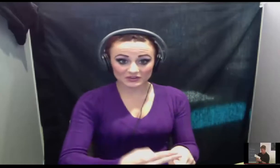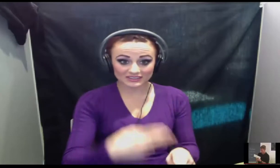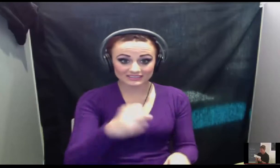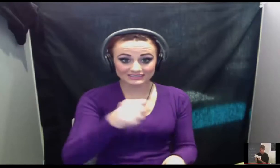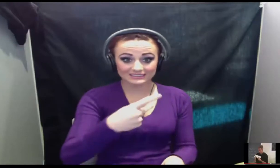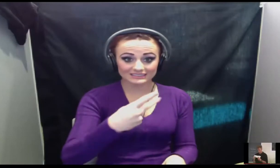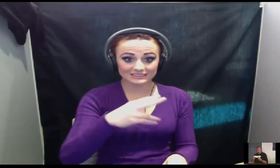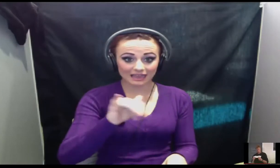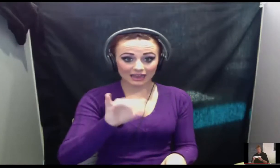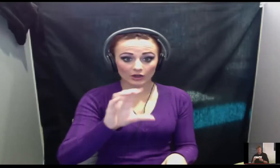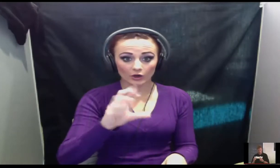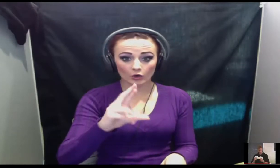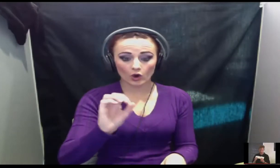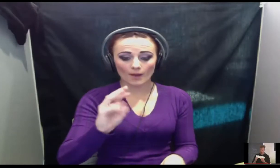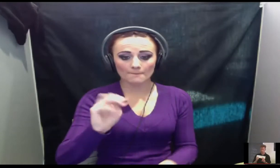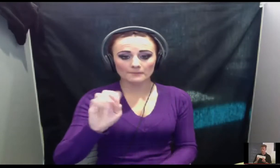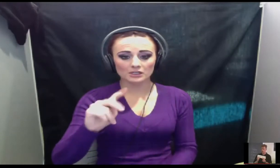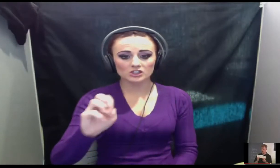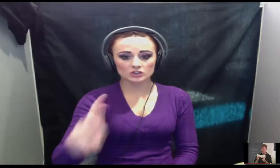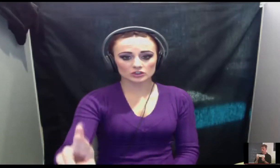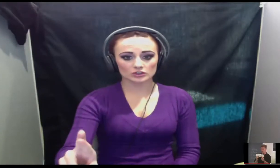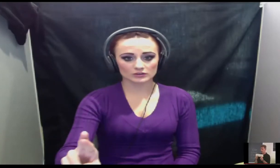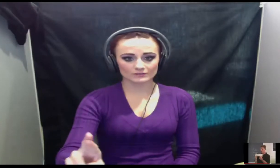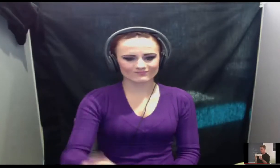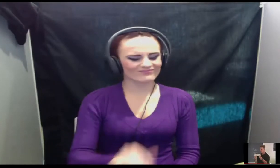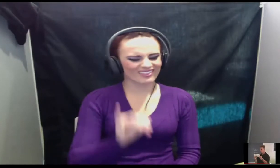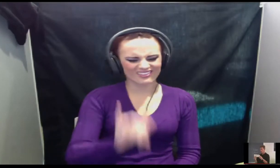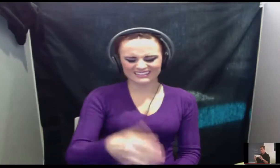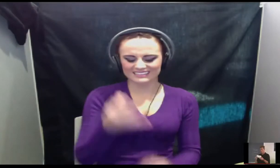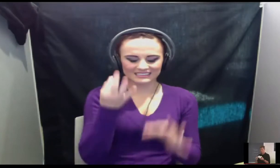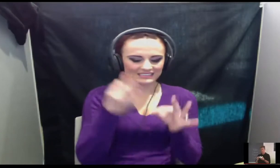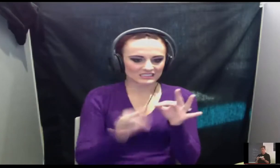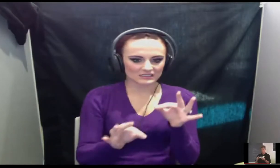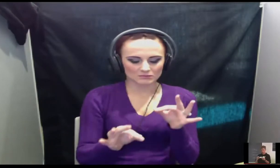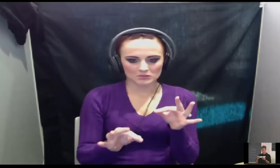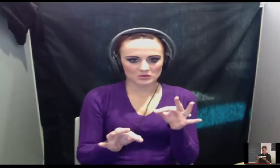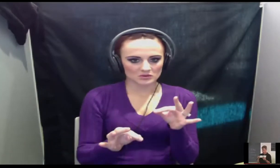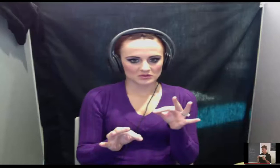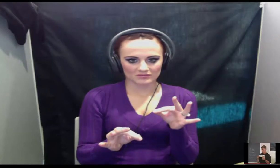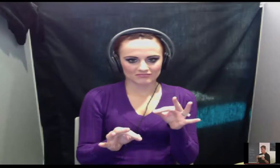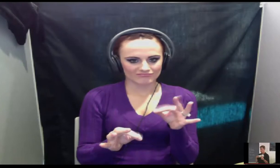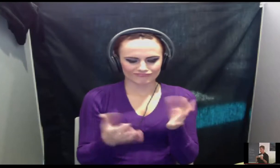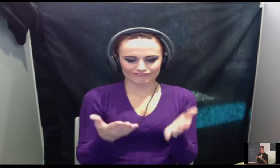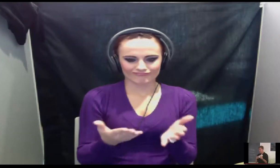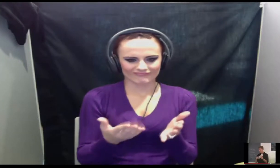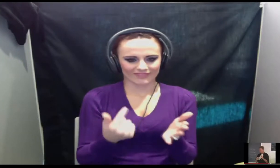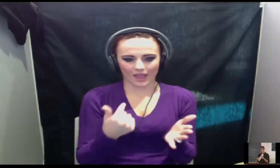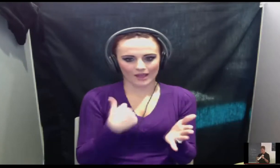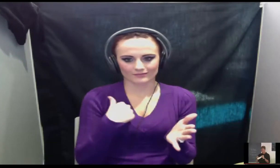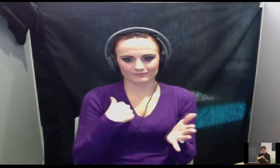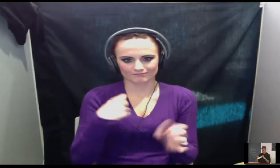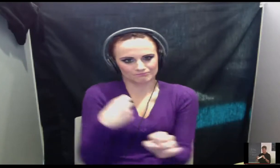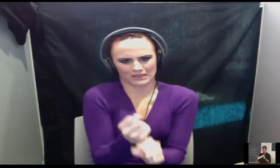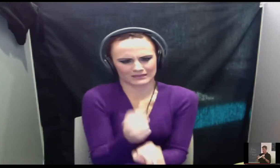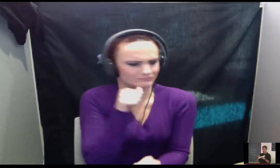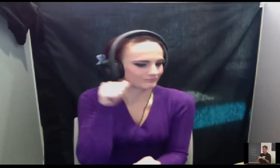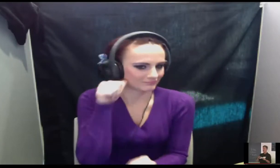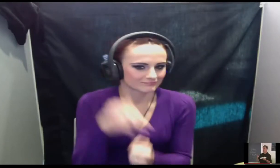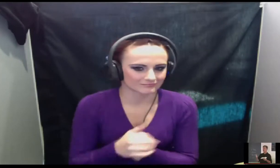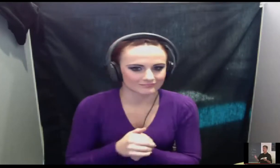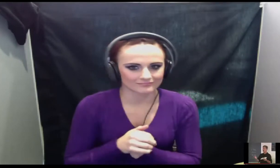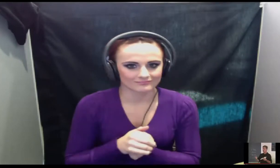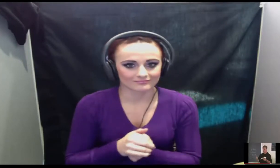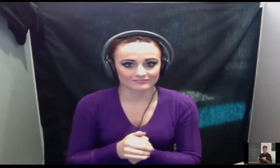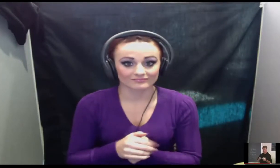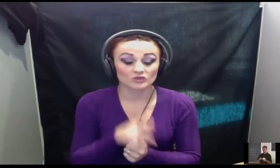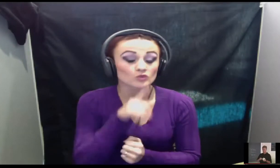basically a simple version of a psychrometer. This is one I whipped up yesterday.